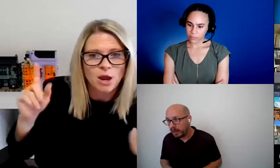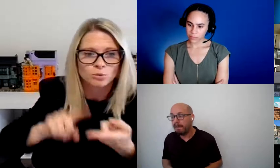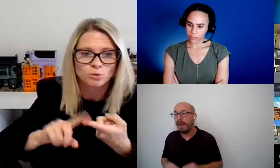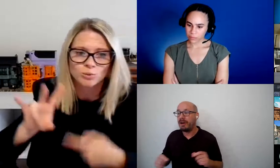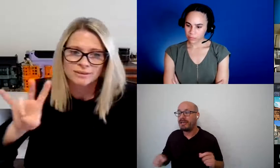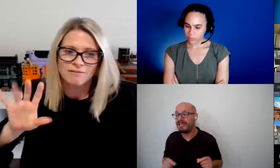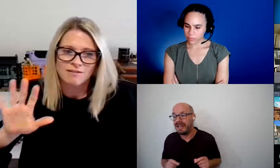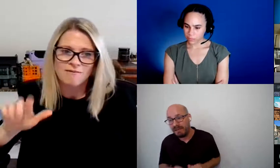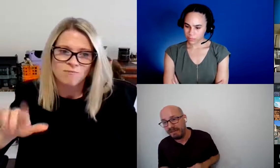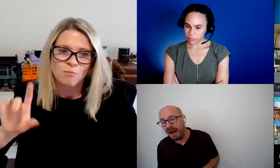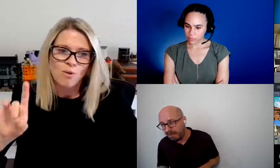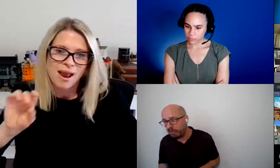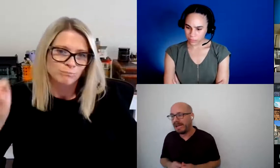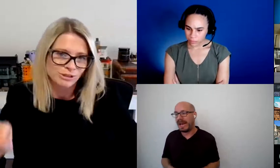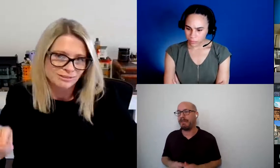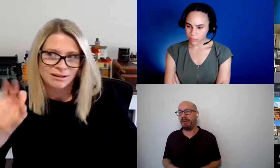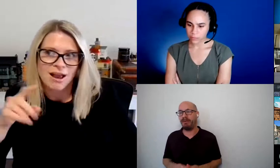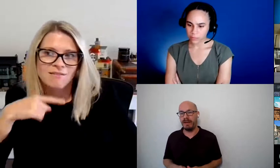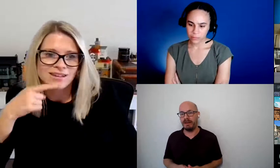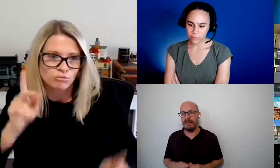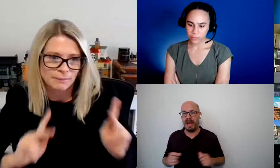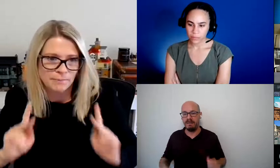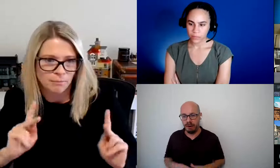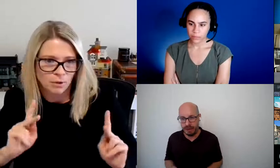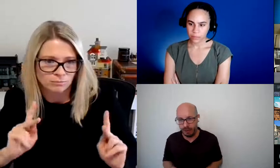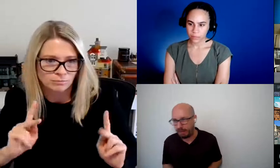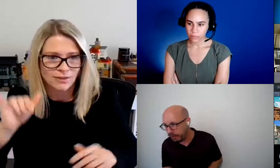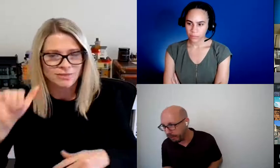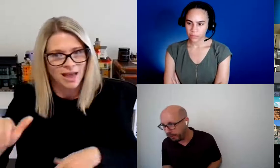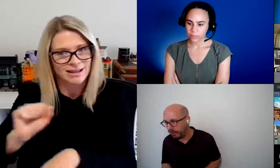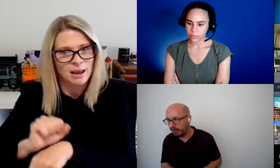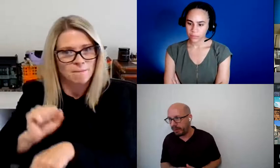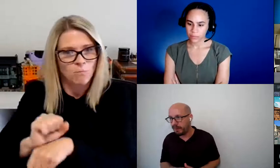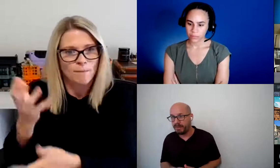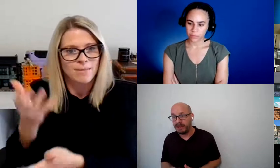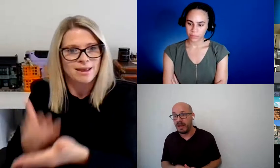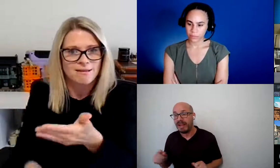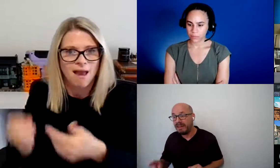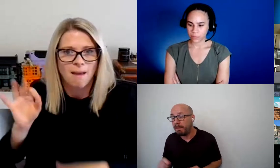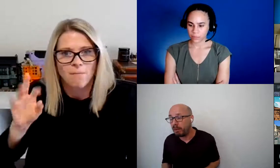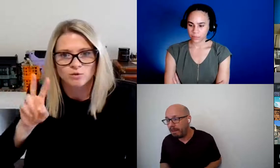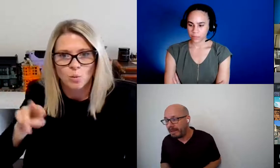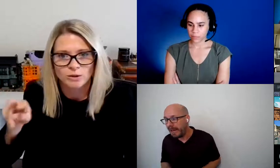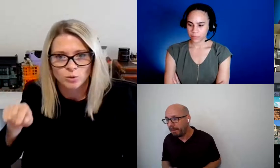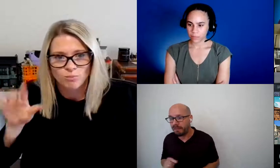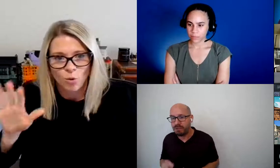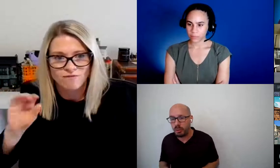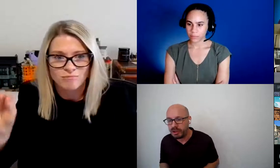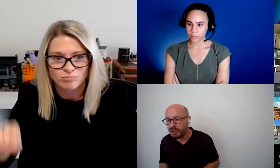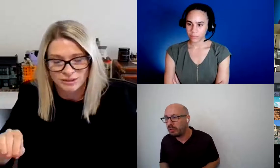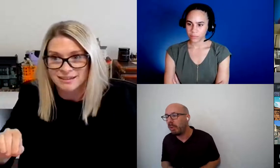compared to 75.8% to that of their hearing peers. Now, that's an employment gap of 22